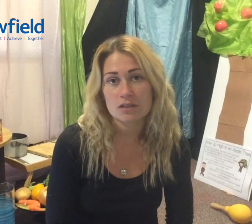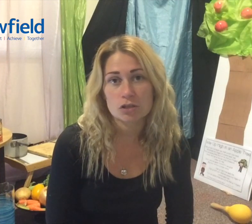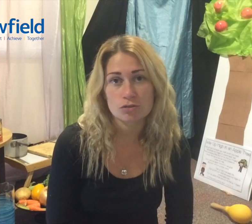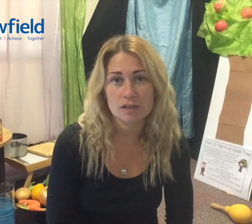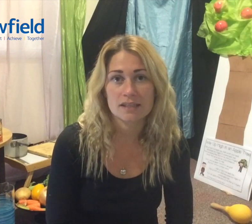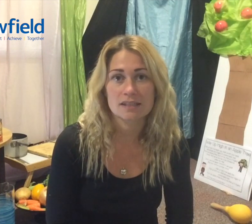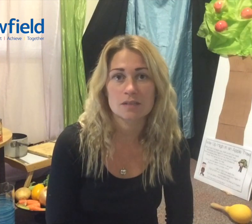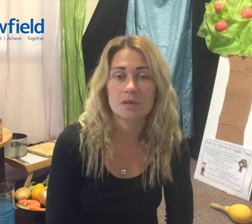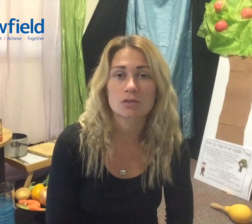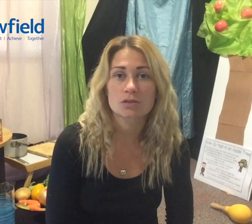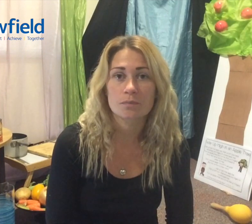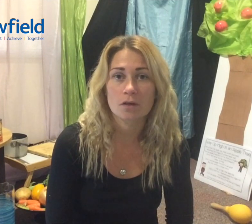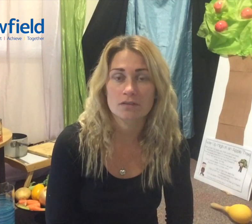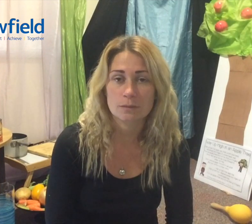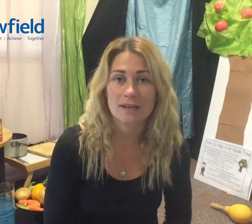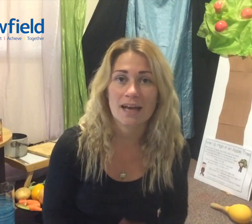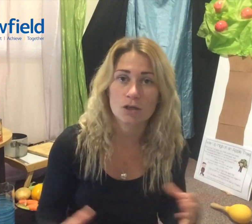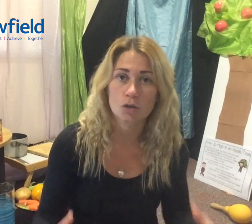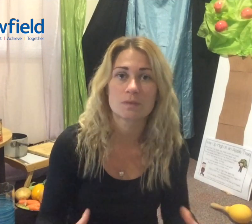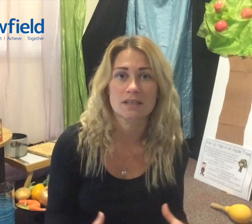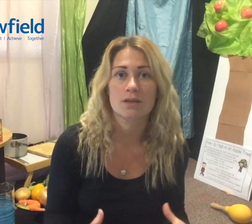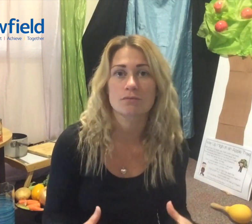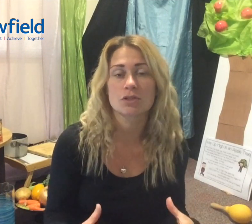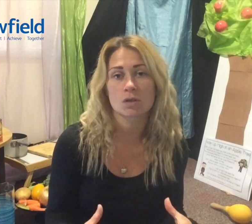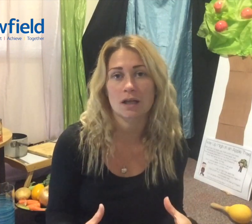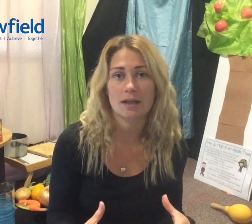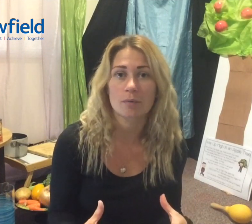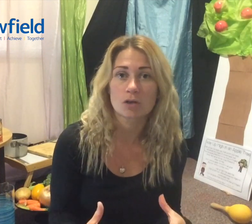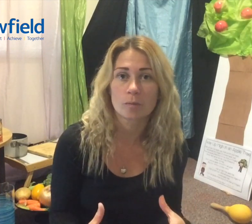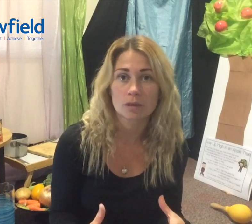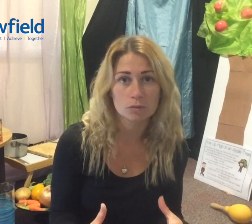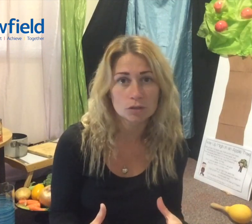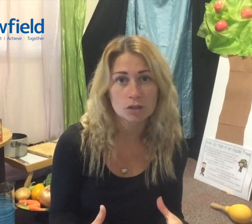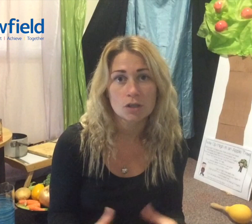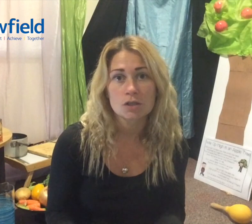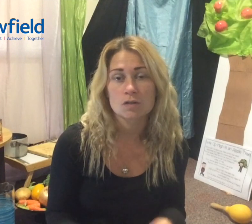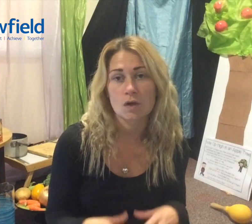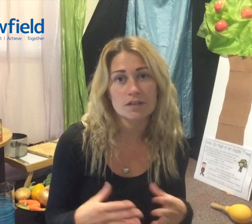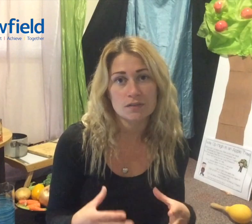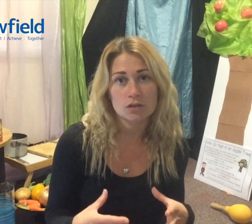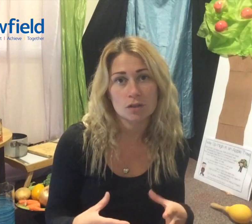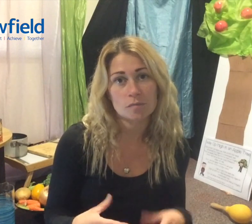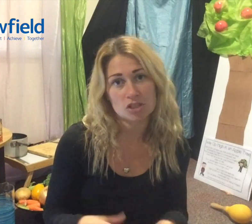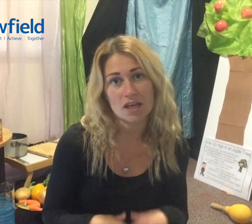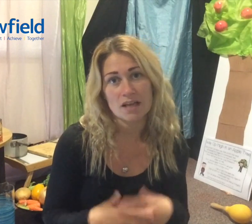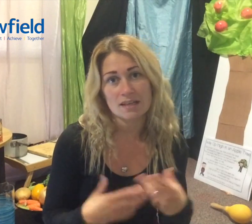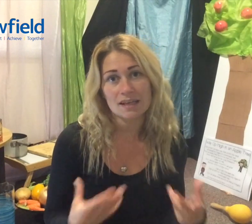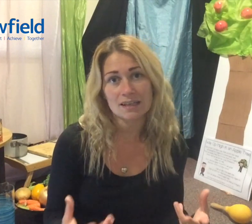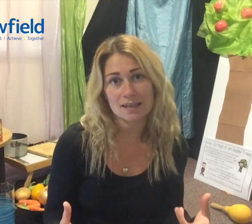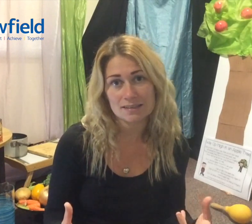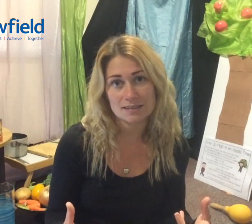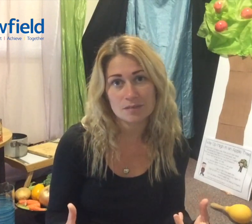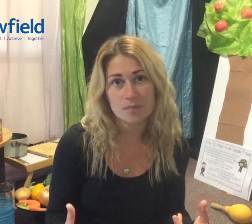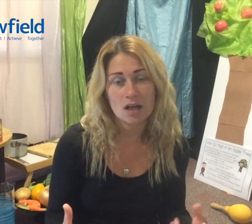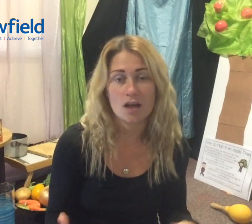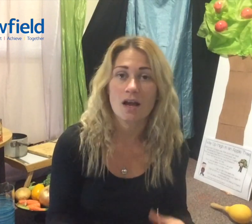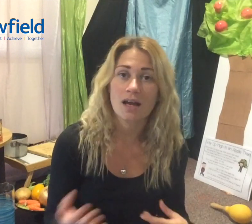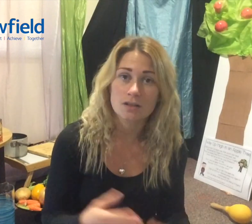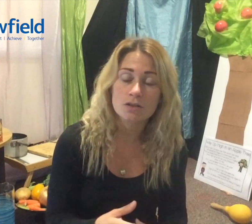is created because obviously we can't come together and do it like we normally would. So this video can be shared in class and at